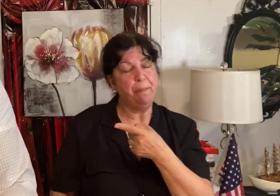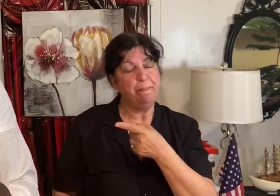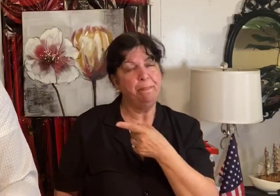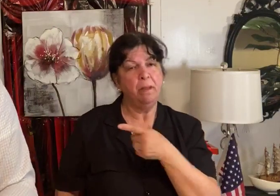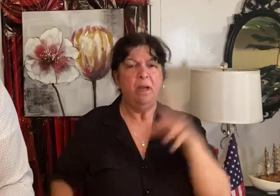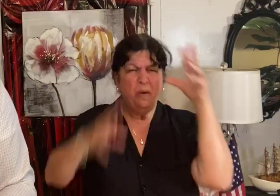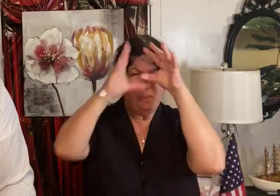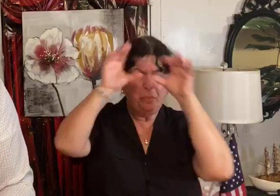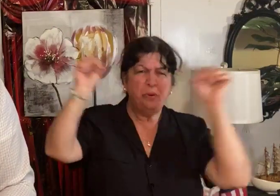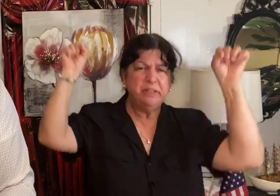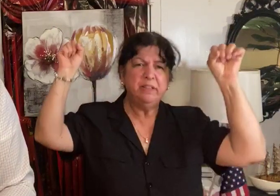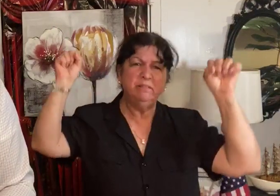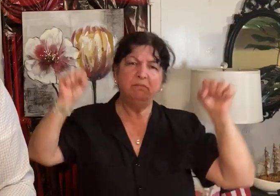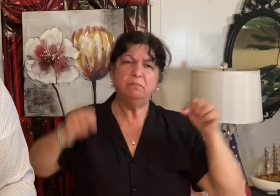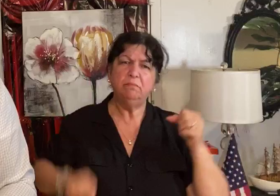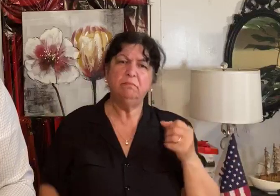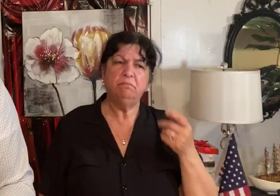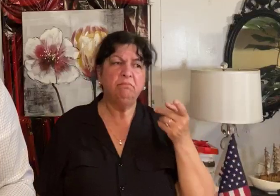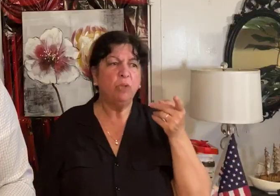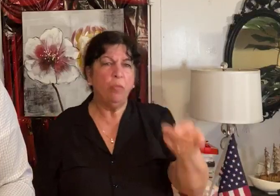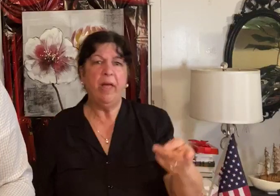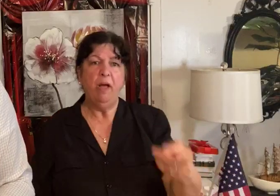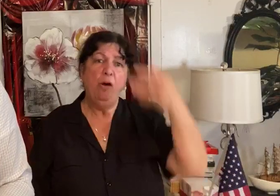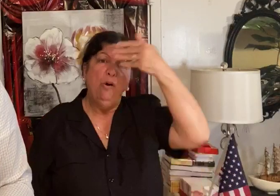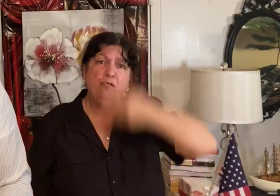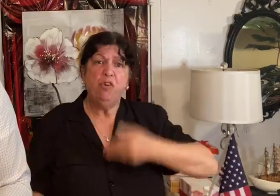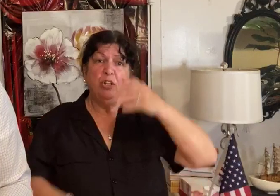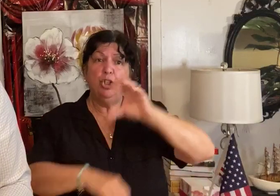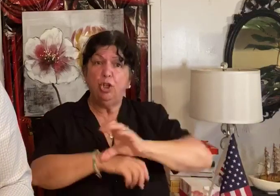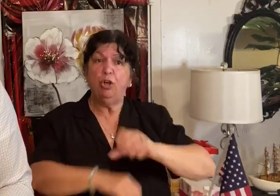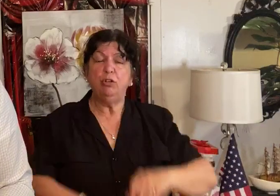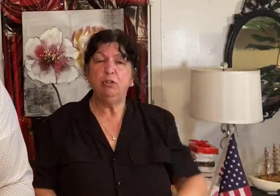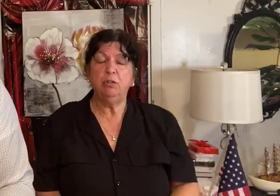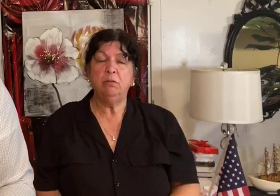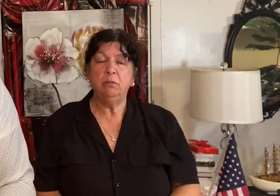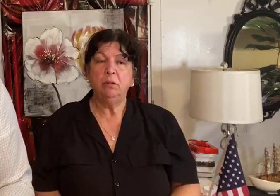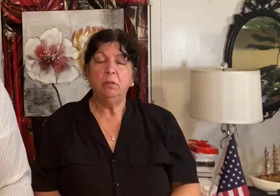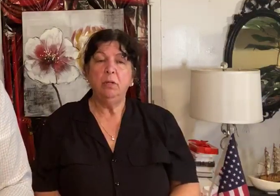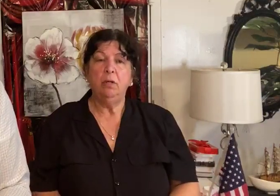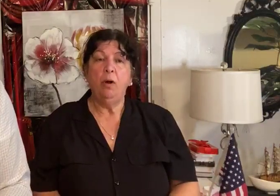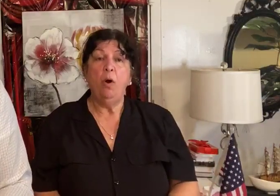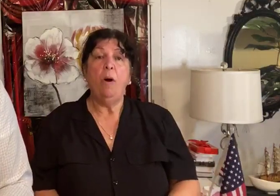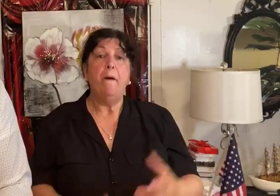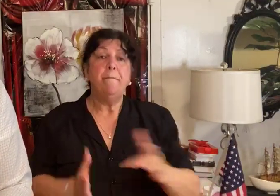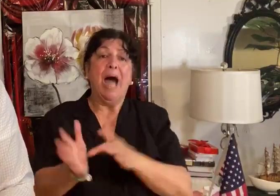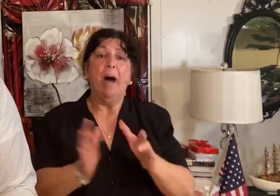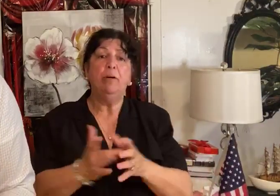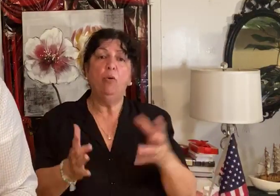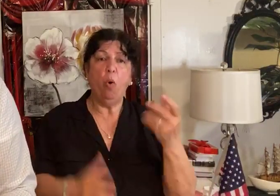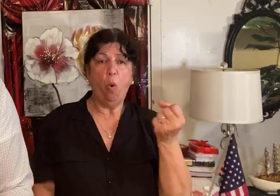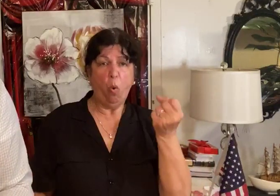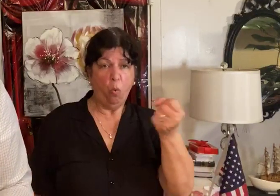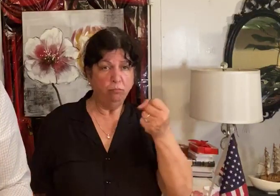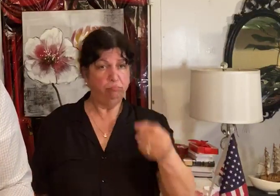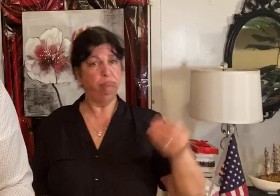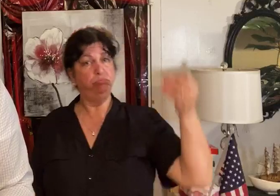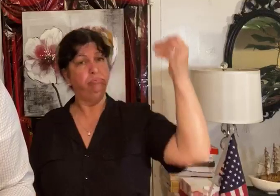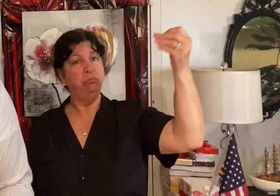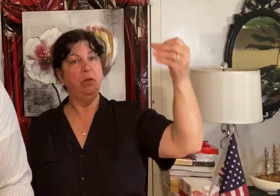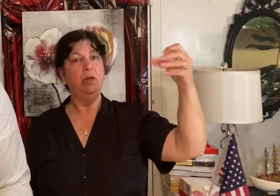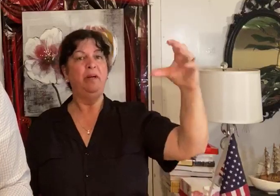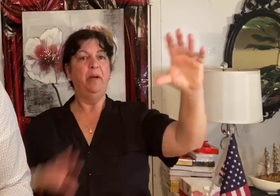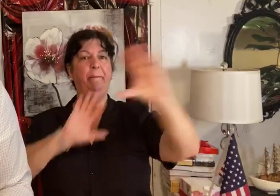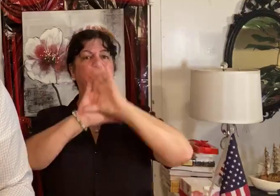The president comes out there, stands in front of the church, holds up a Bible, takes a